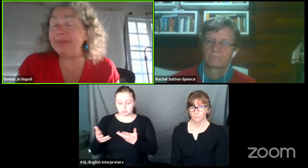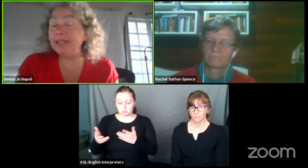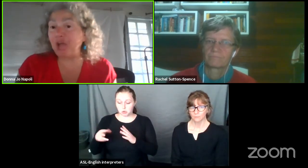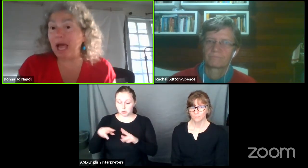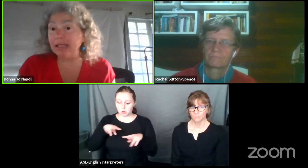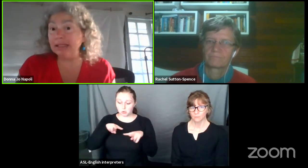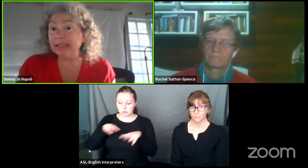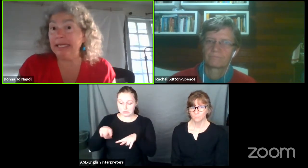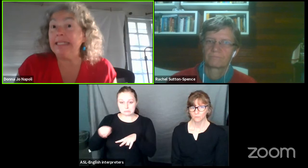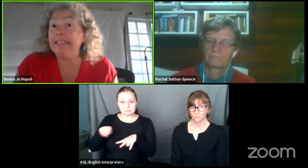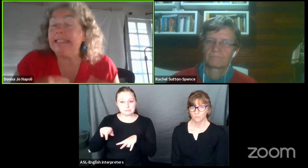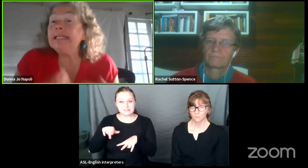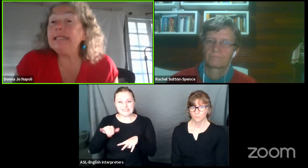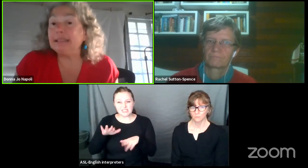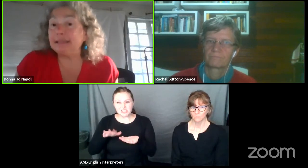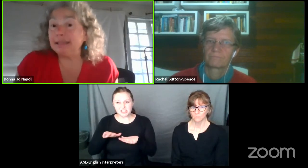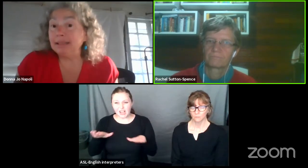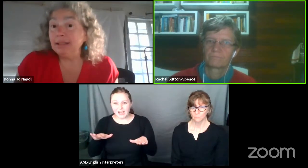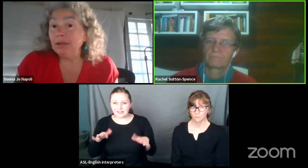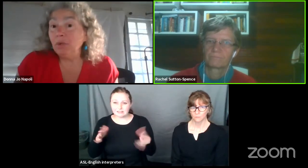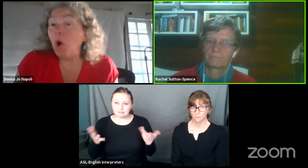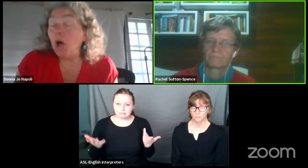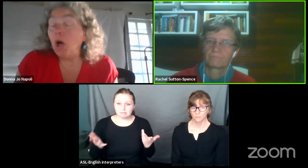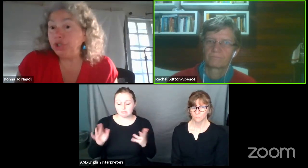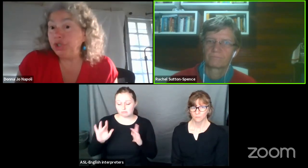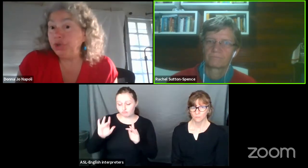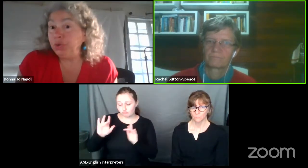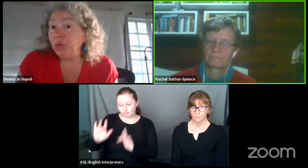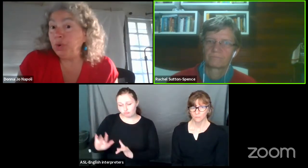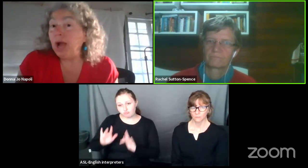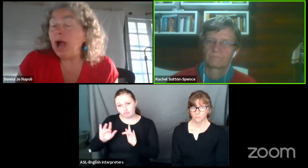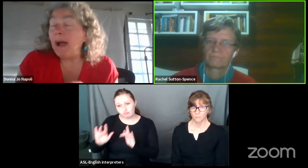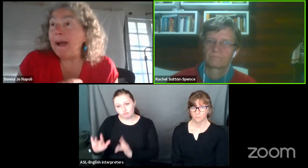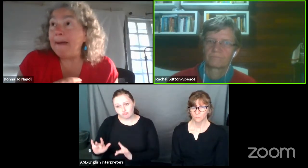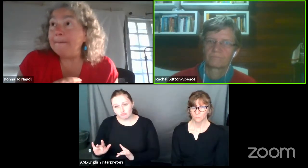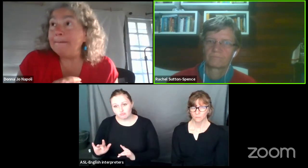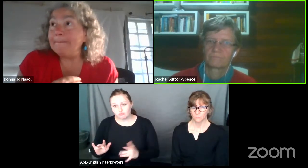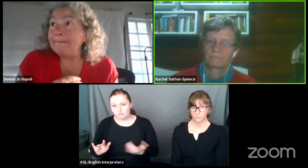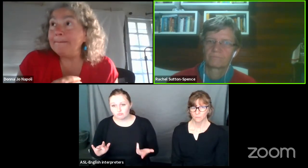pity that the child didn't want to